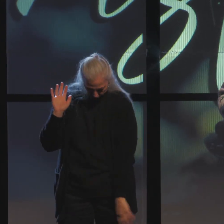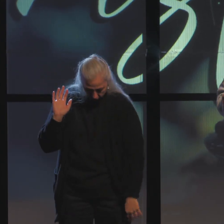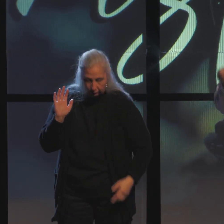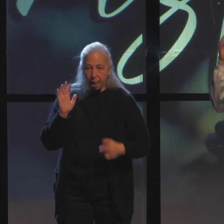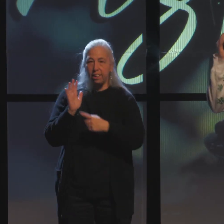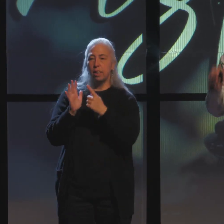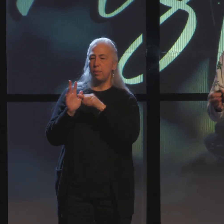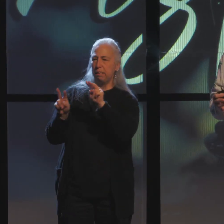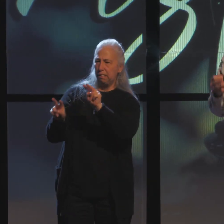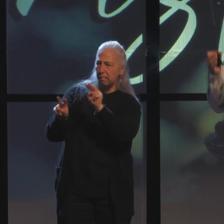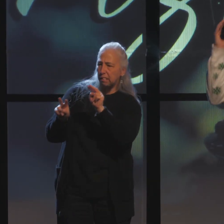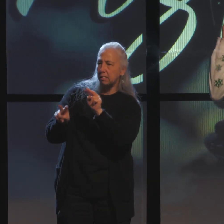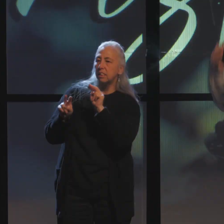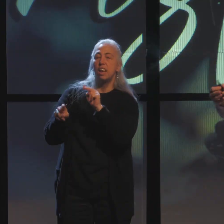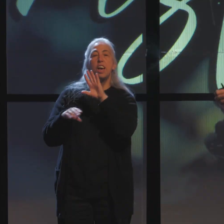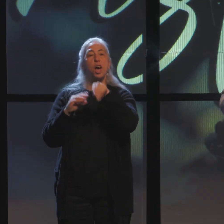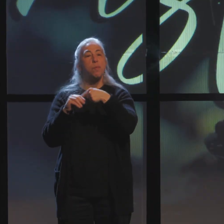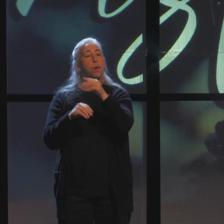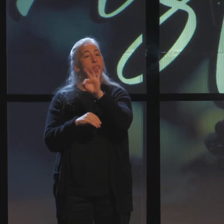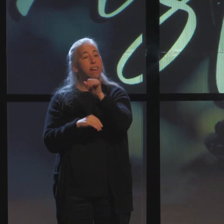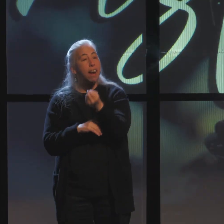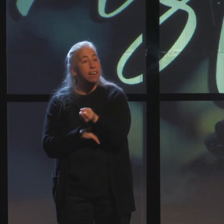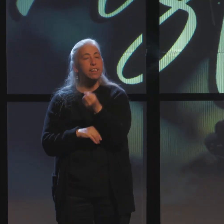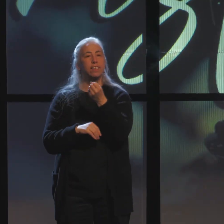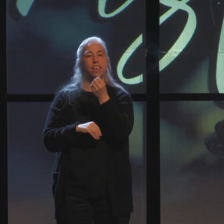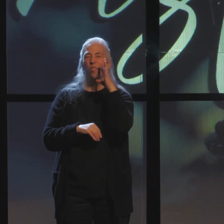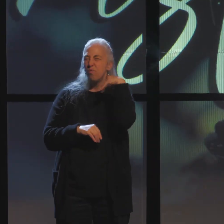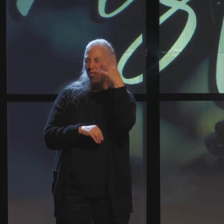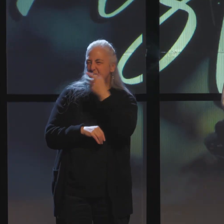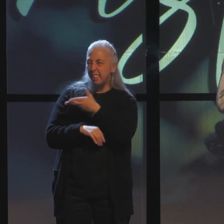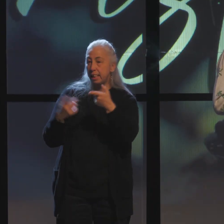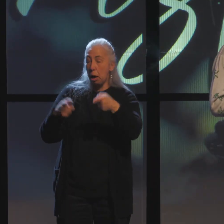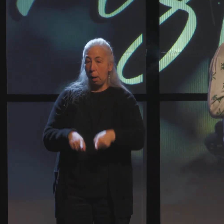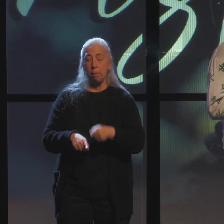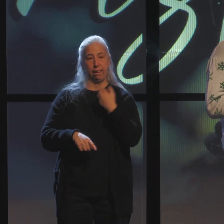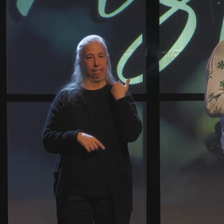watch documentaries about the 90s and the crazy things that we did in youth group, okay?